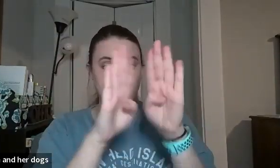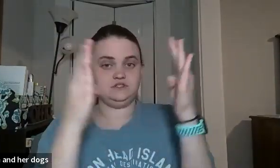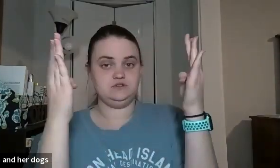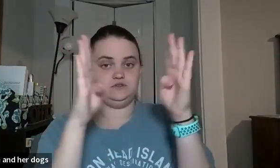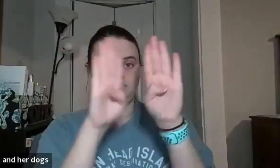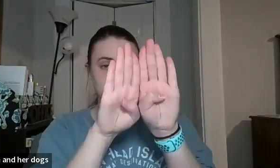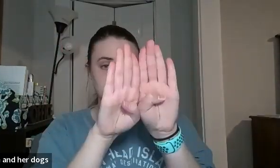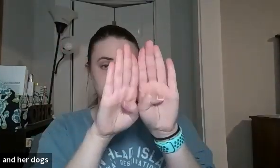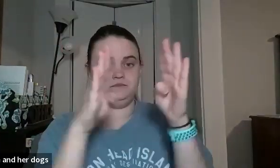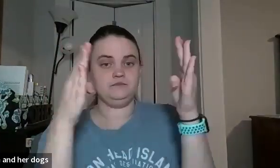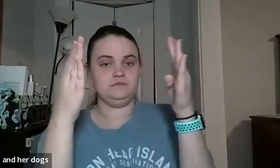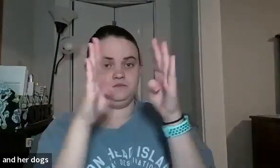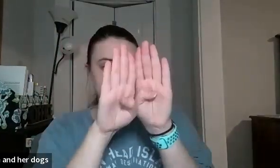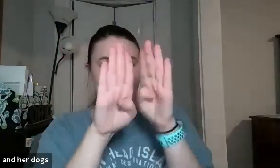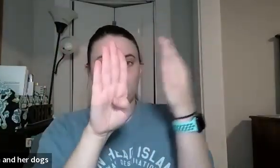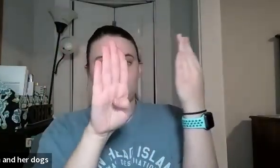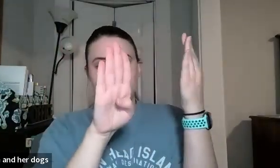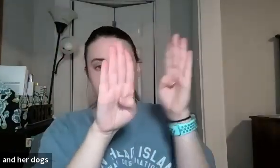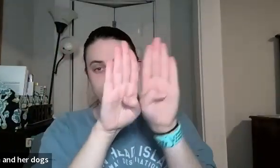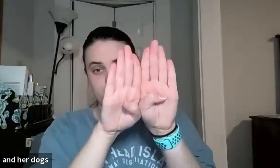close, door, or door.